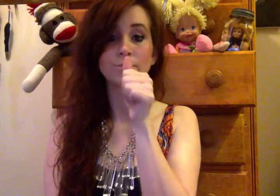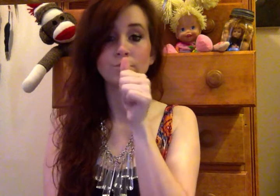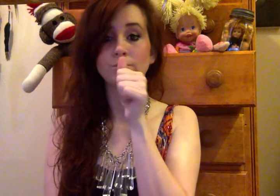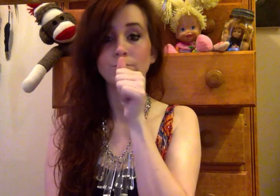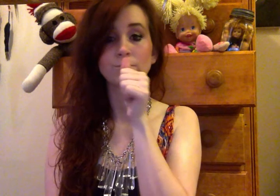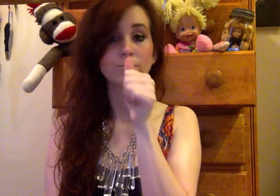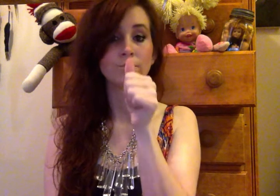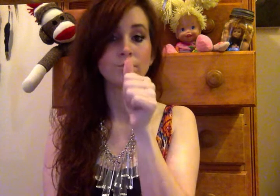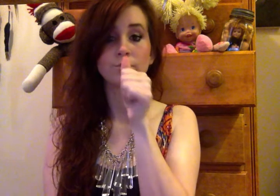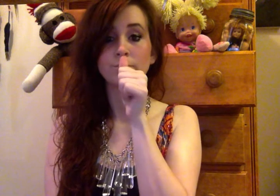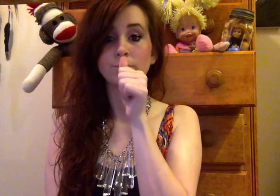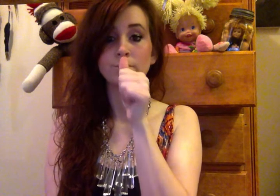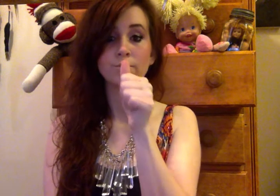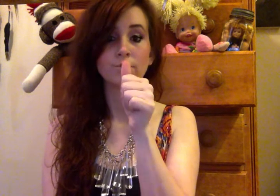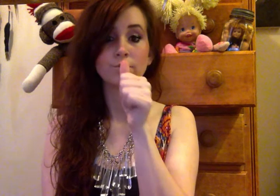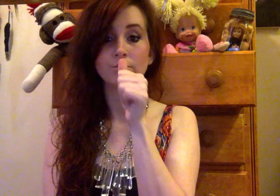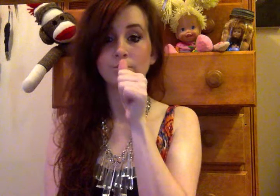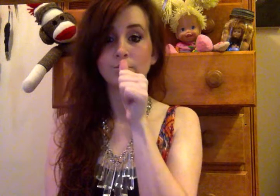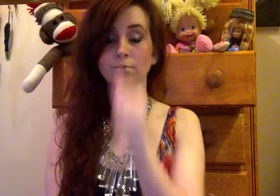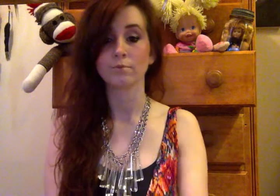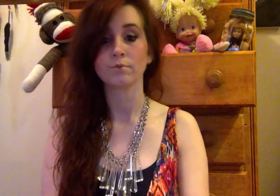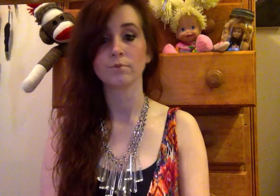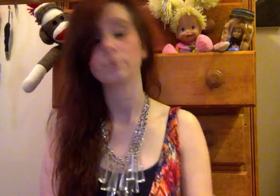see things that nobody else sees